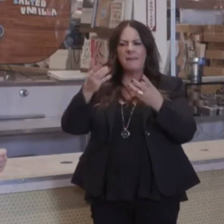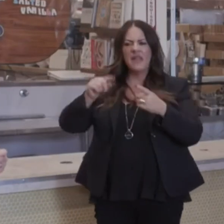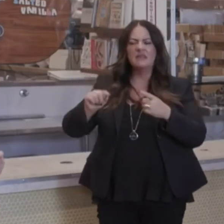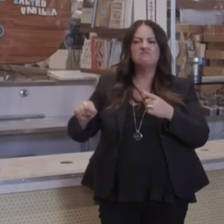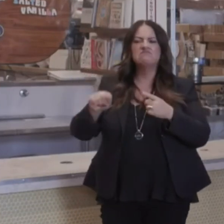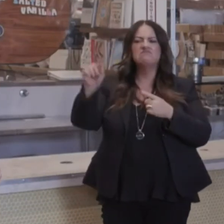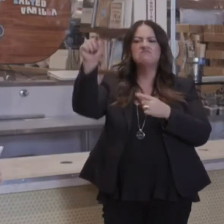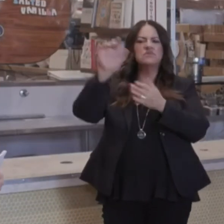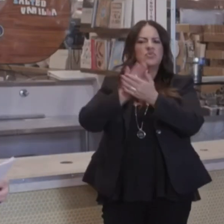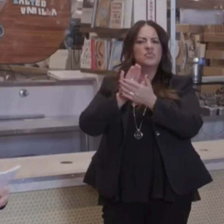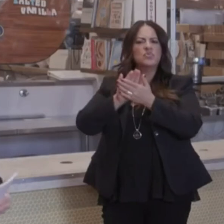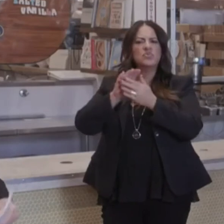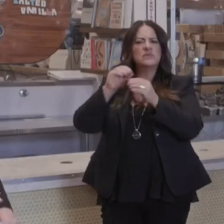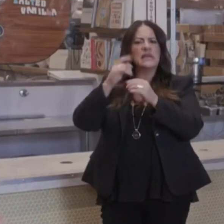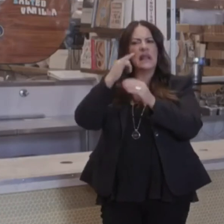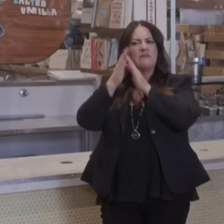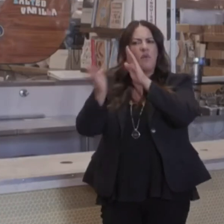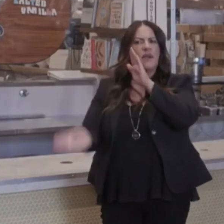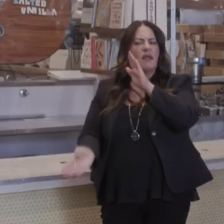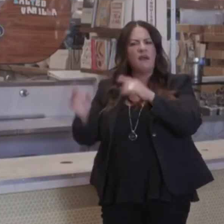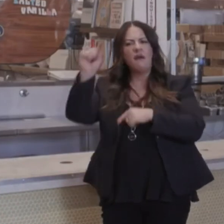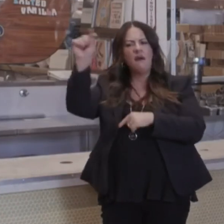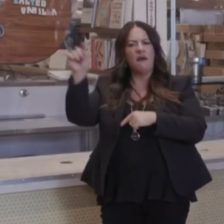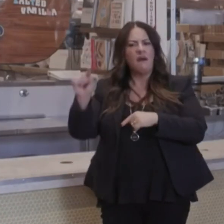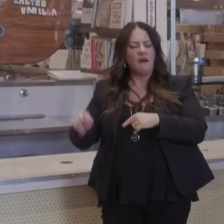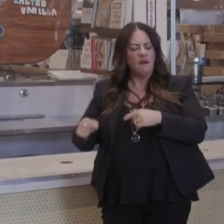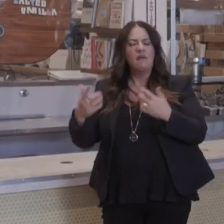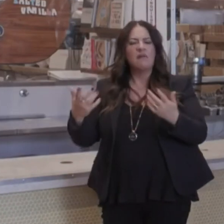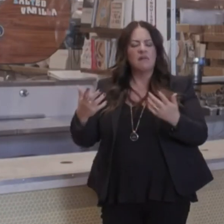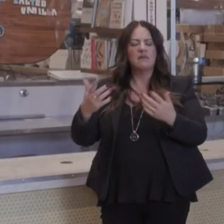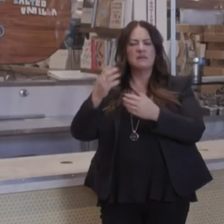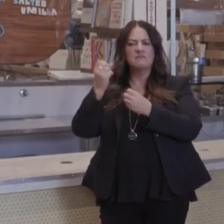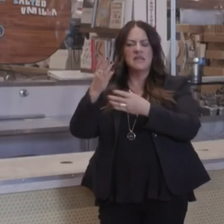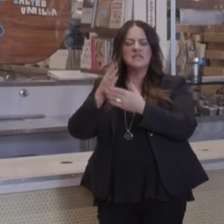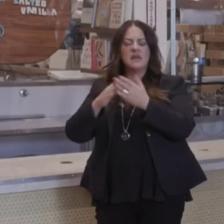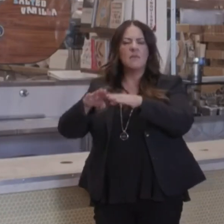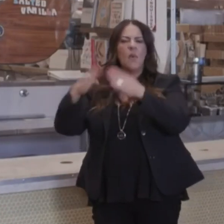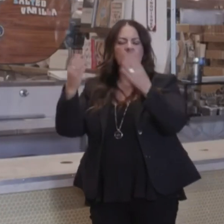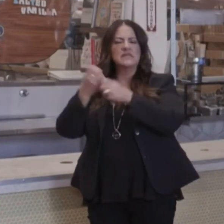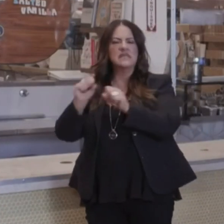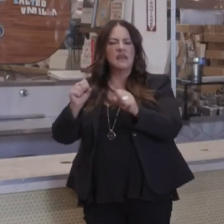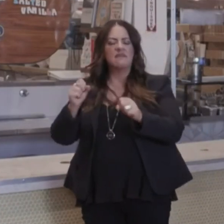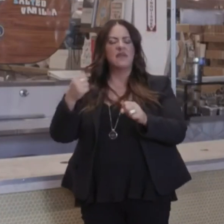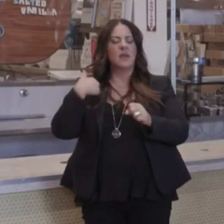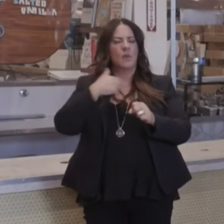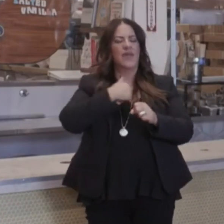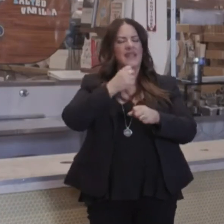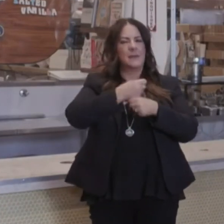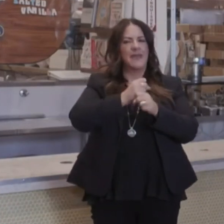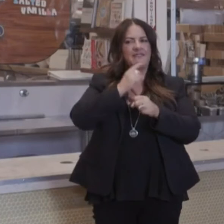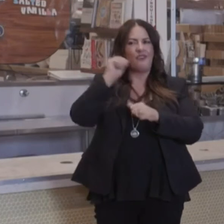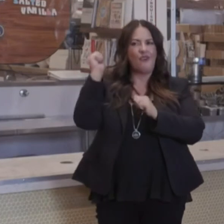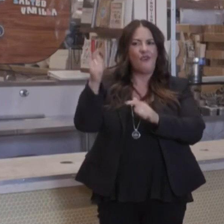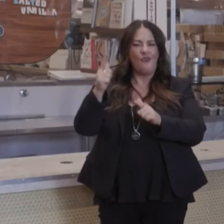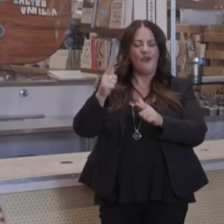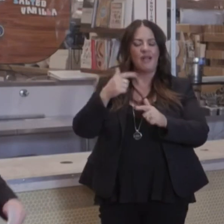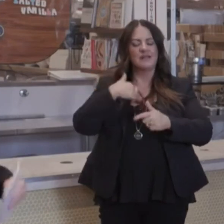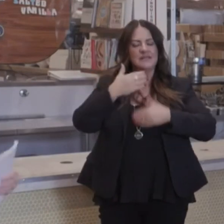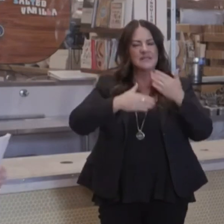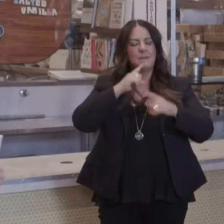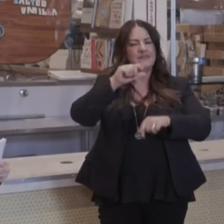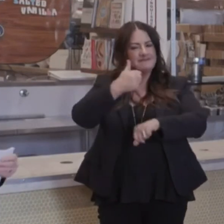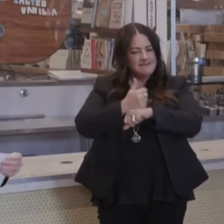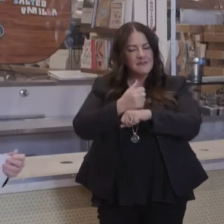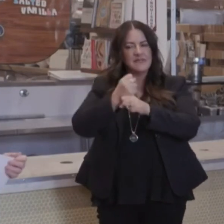I've been very demonstrable, very specific in my hope and expectation that we safely reopen these schools and we move forward. And we look forward to working